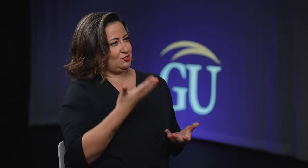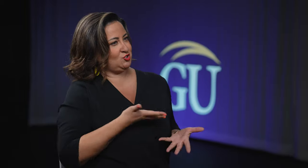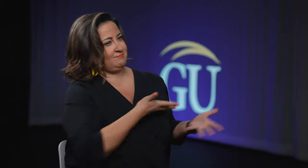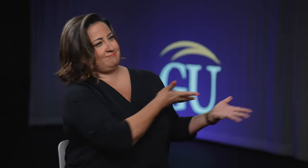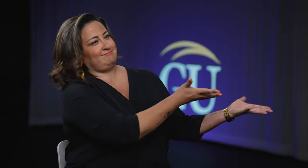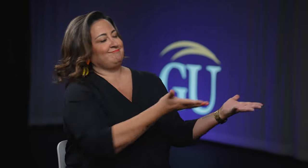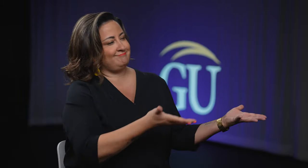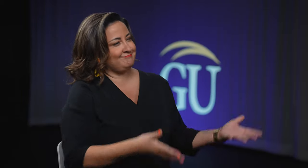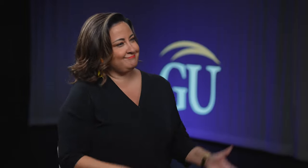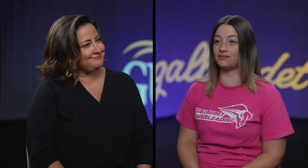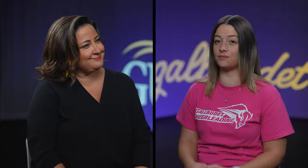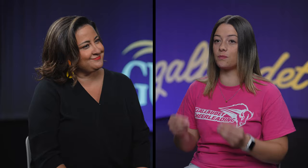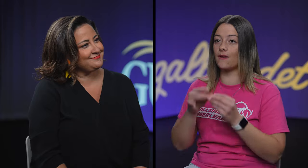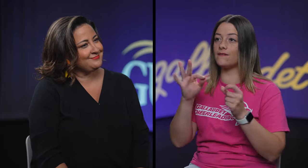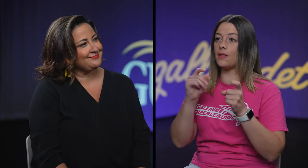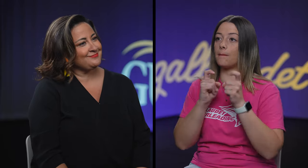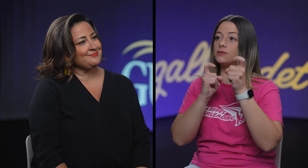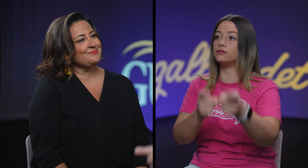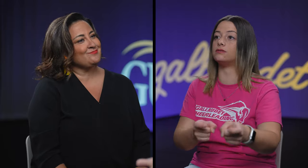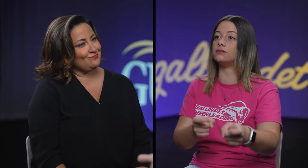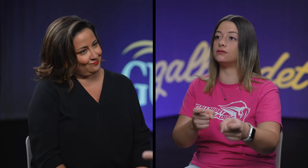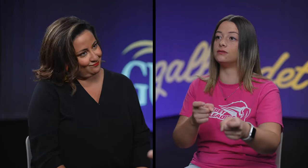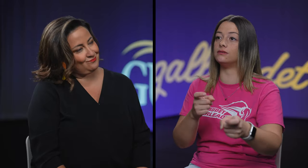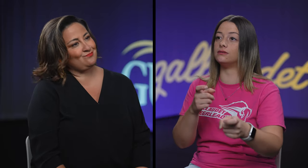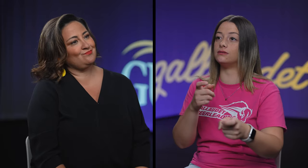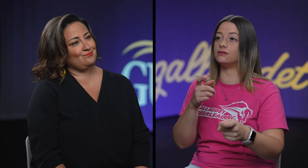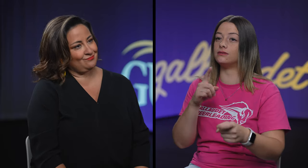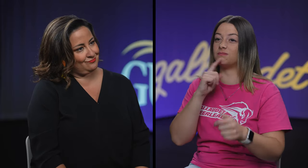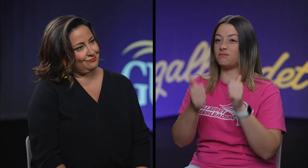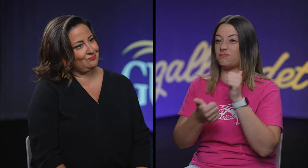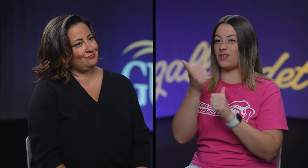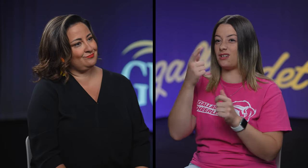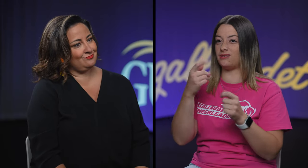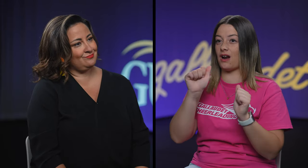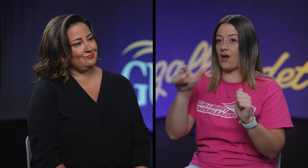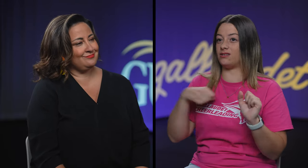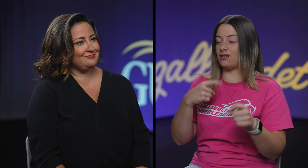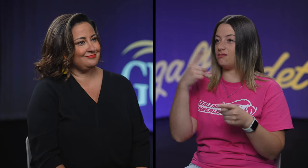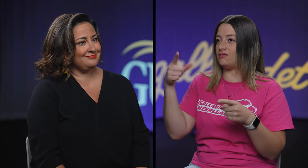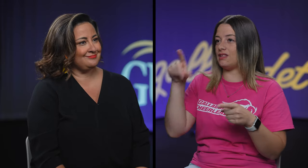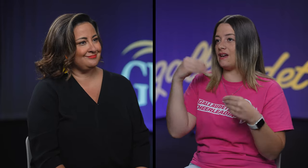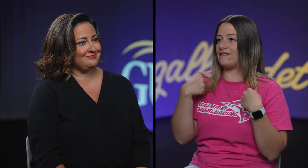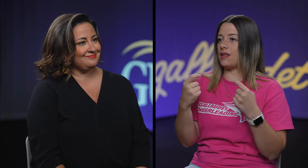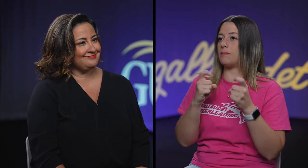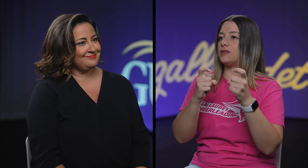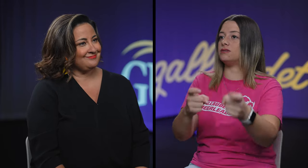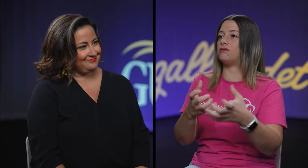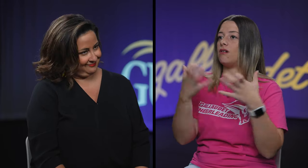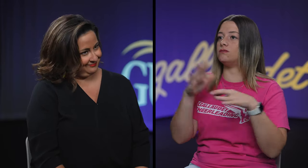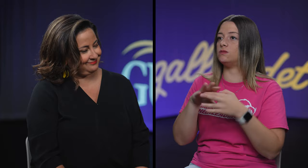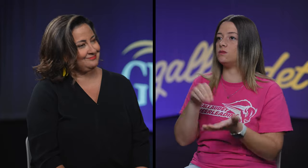and knowledge. It's all about your contributions. All I can say is Gallaudet contributes a lot to their